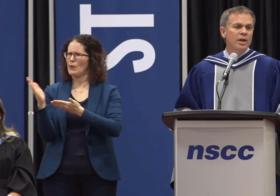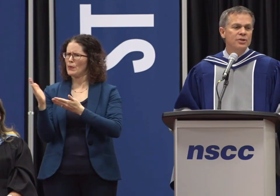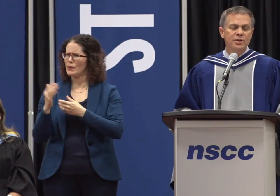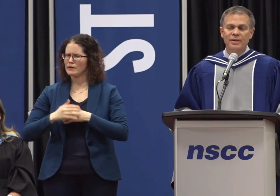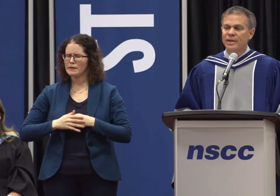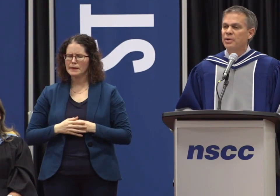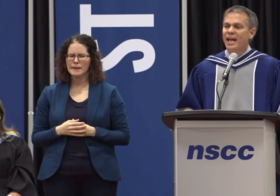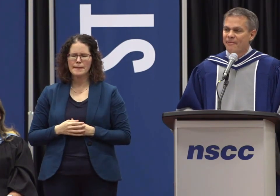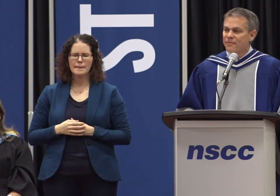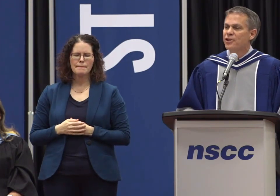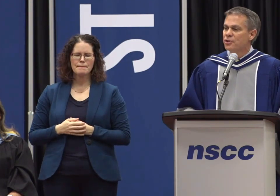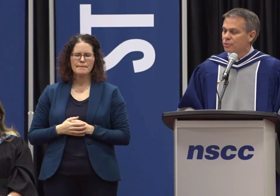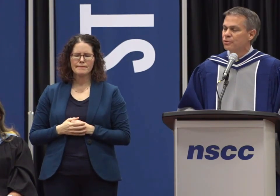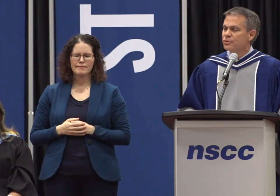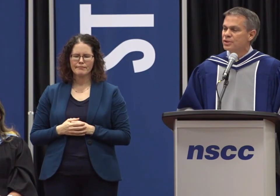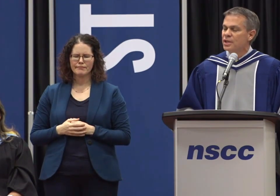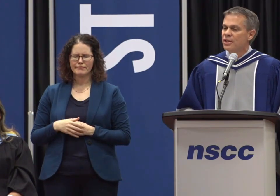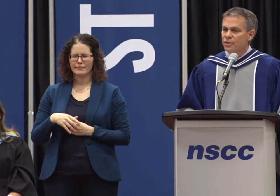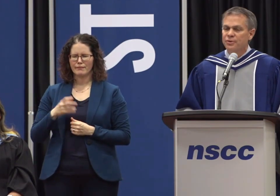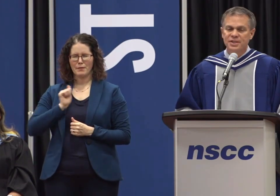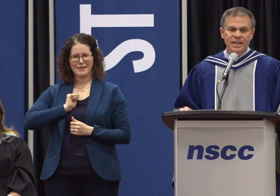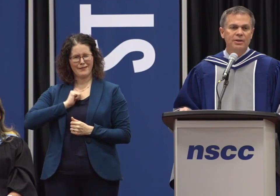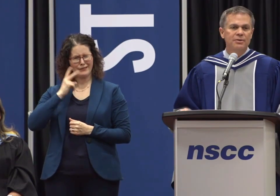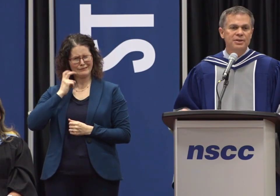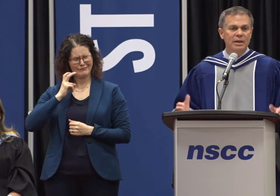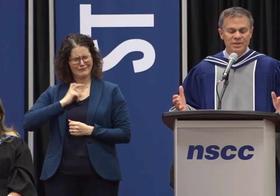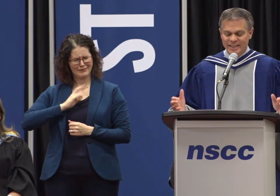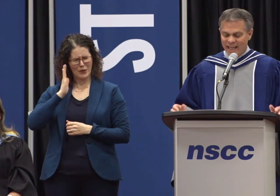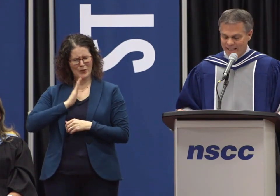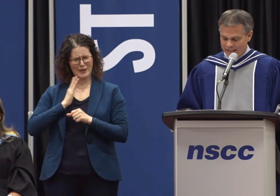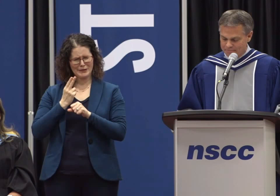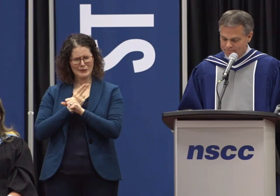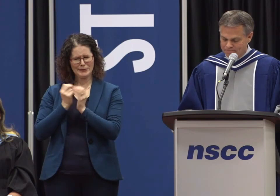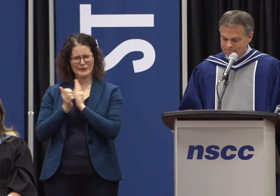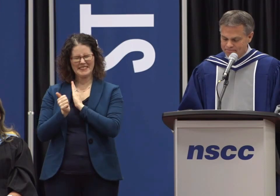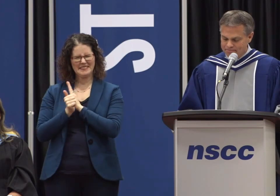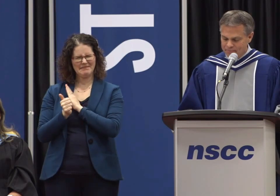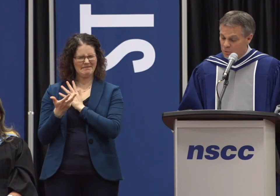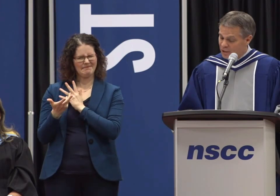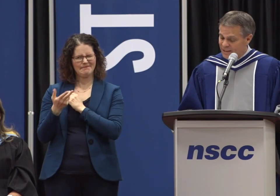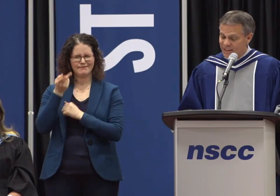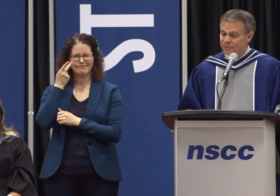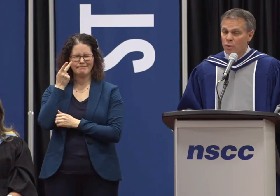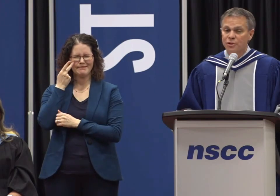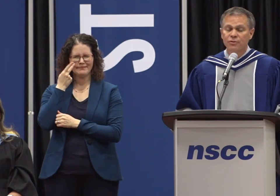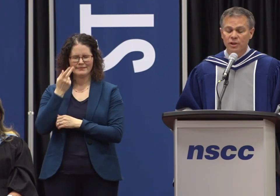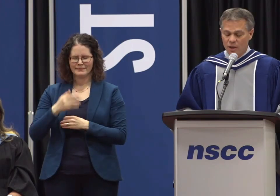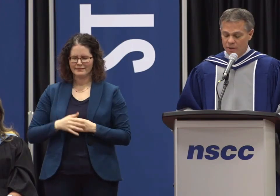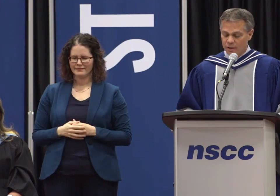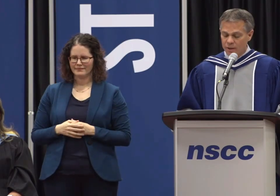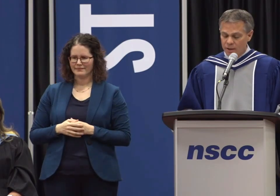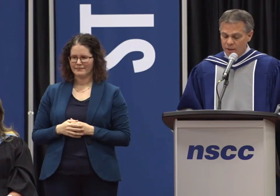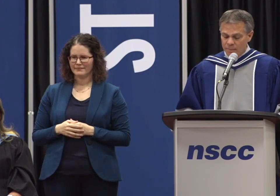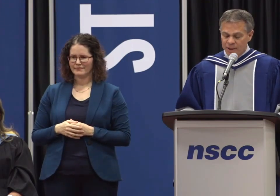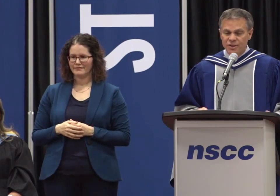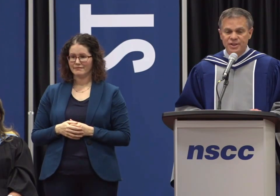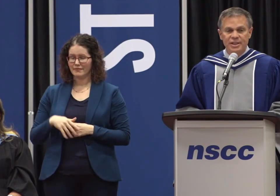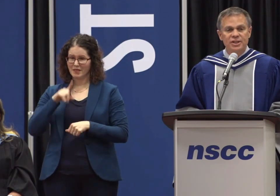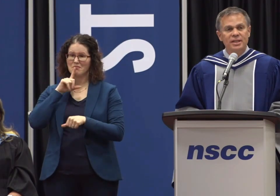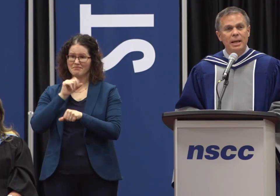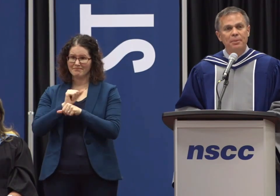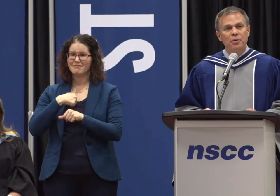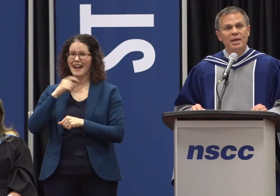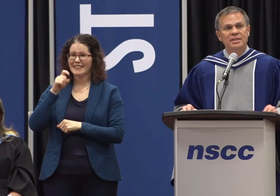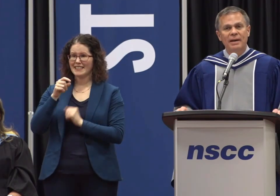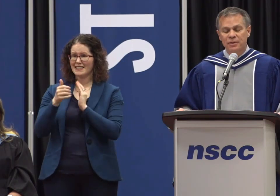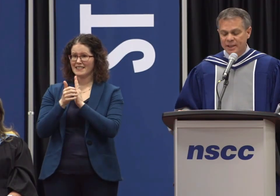you, I wondered if I would ever use those skills that I was gaining. Well, I didn't have to wonder for long, because you see,